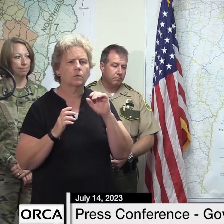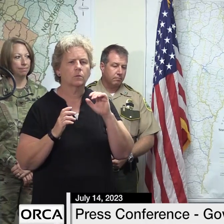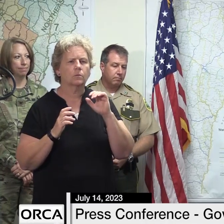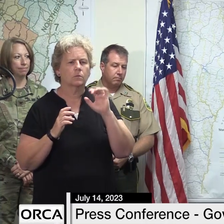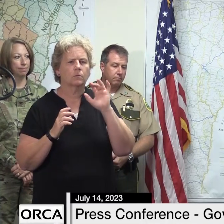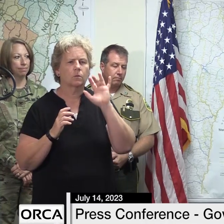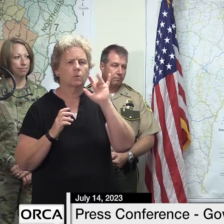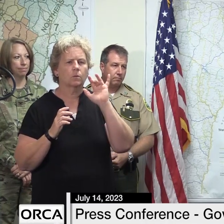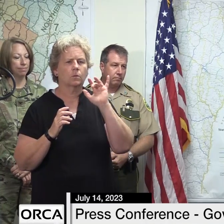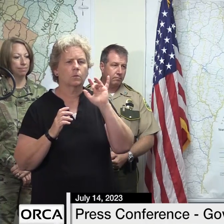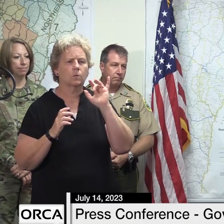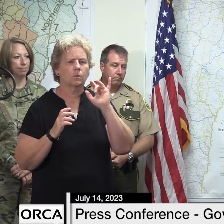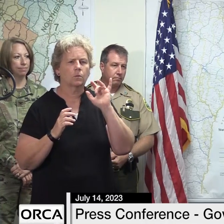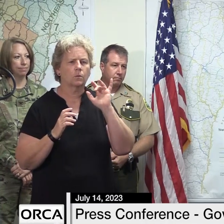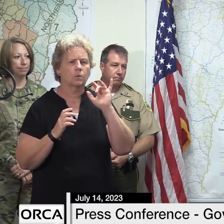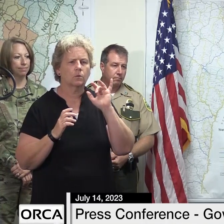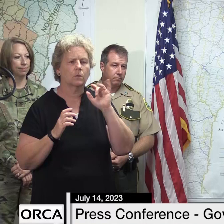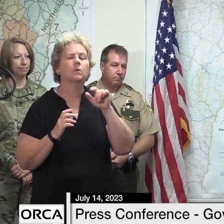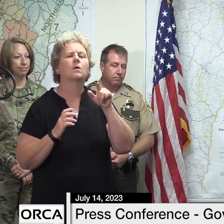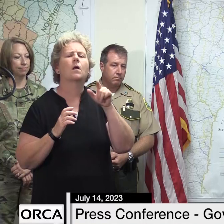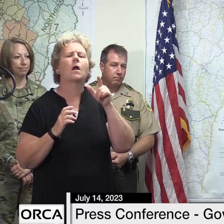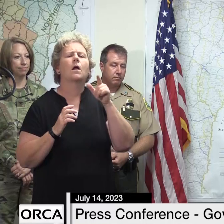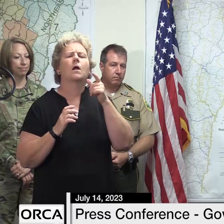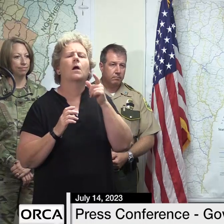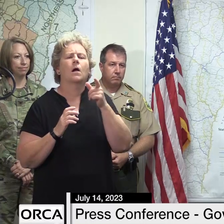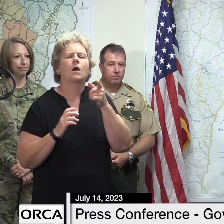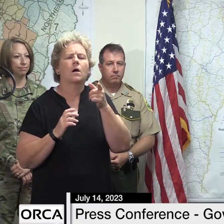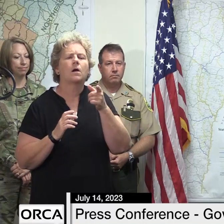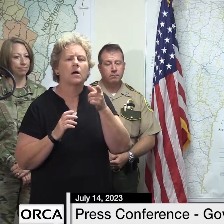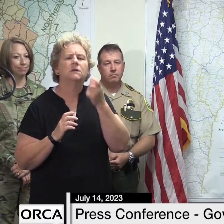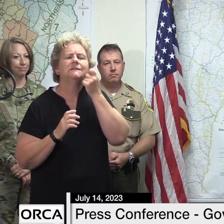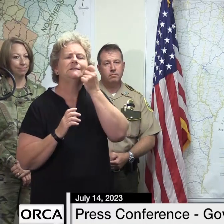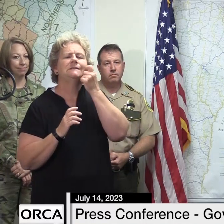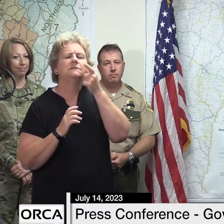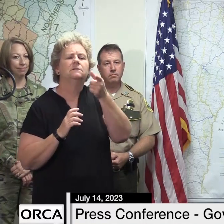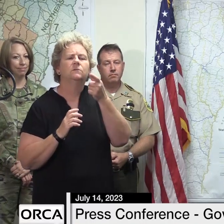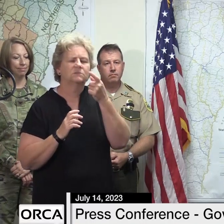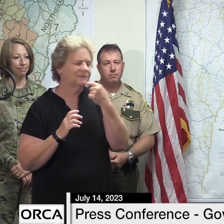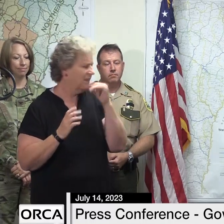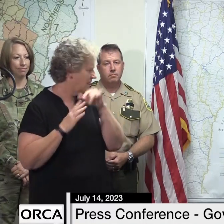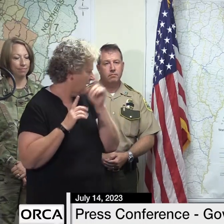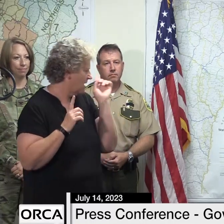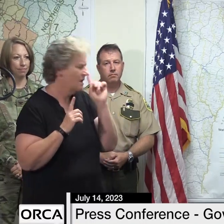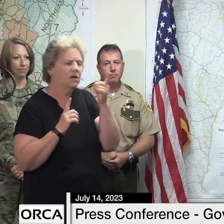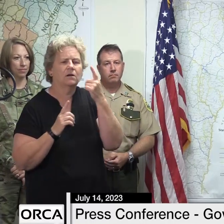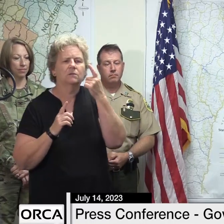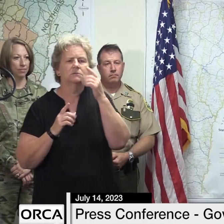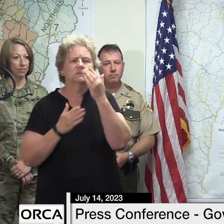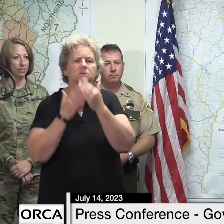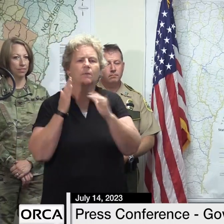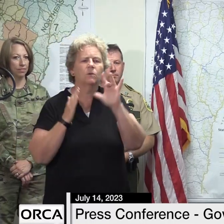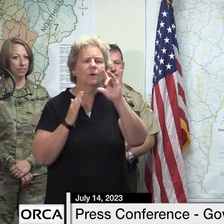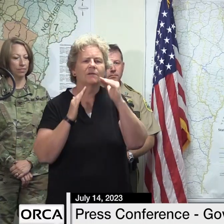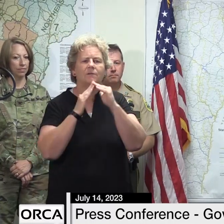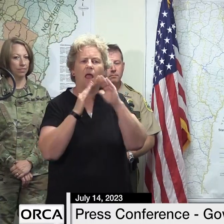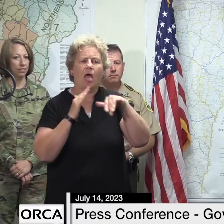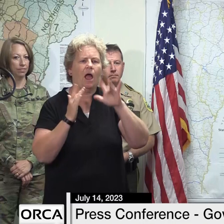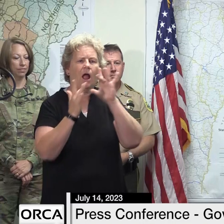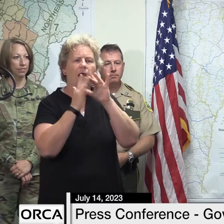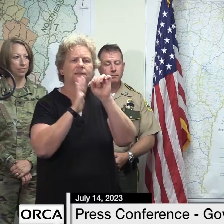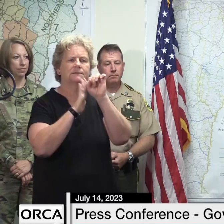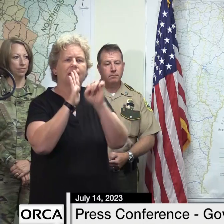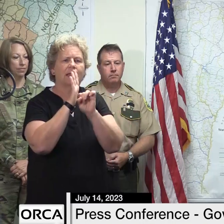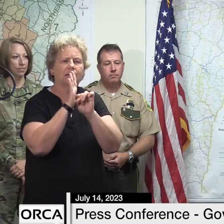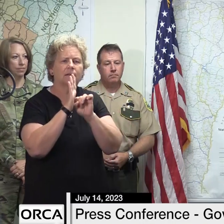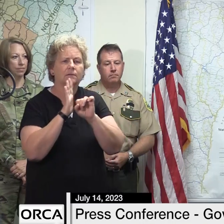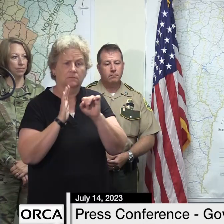not having had contact with state officials yet. Are those towns, or any of those towns, in areas of the state that were known to